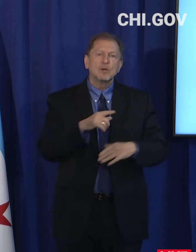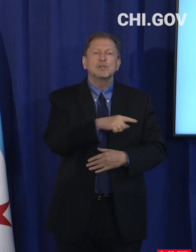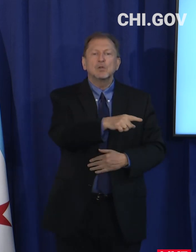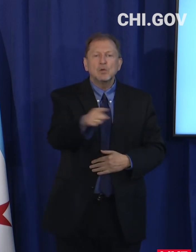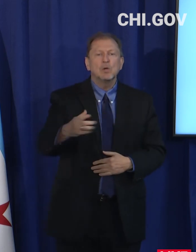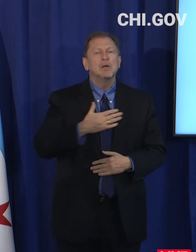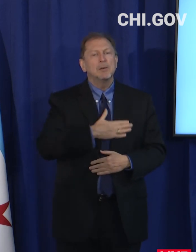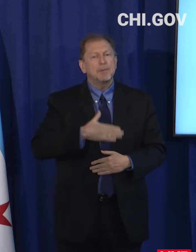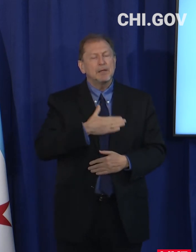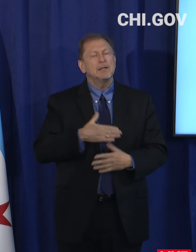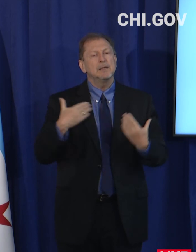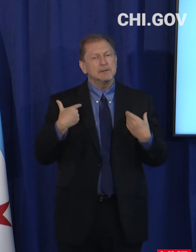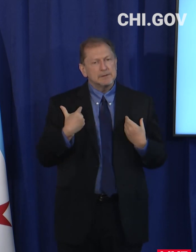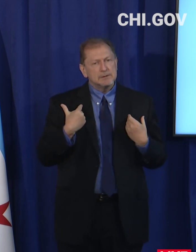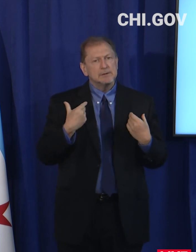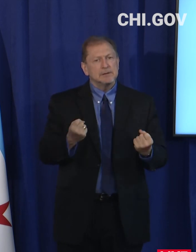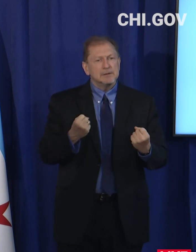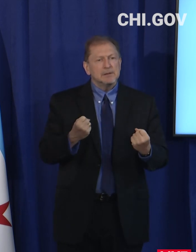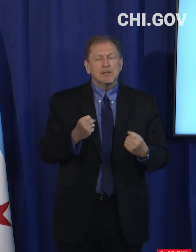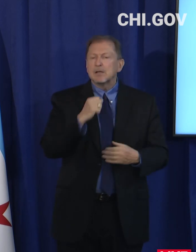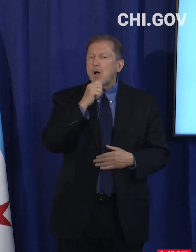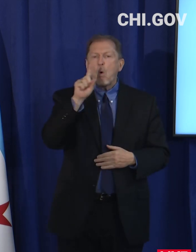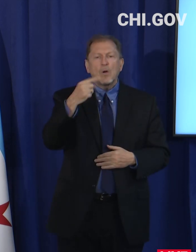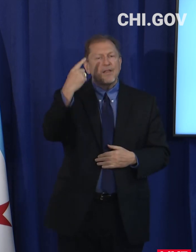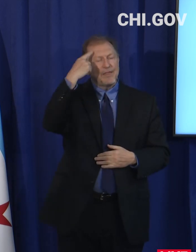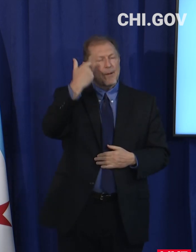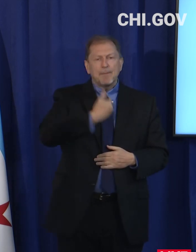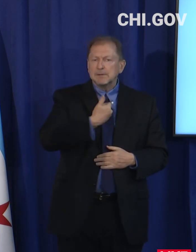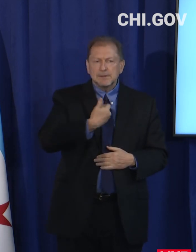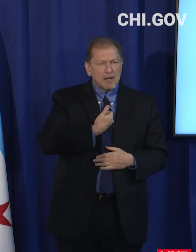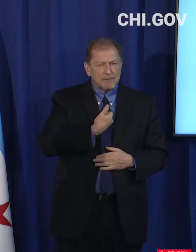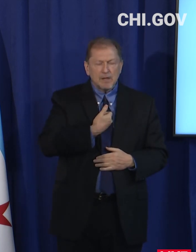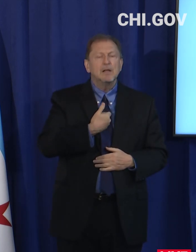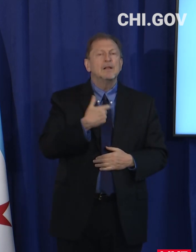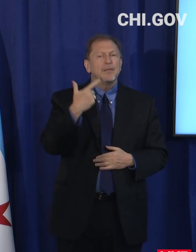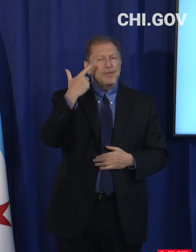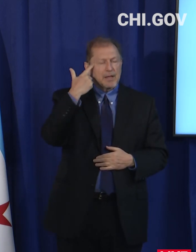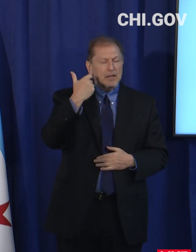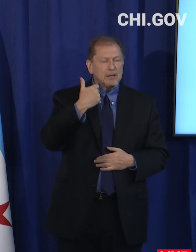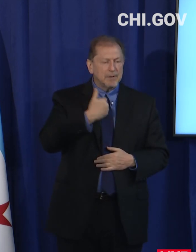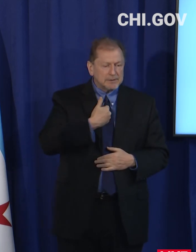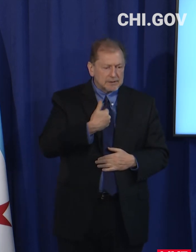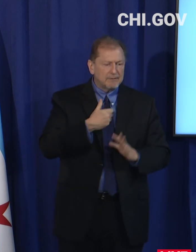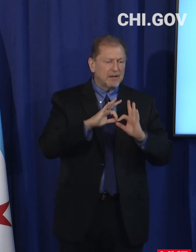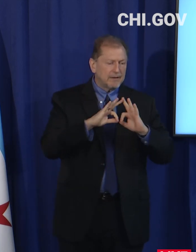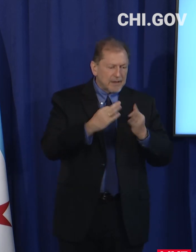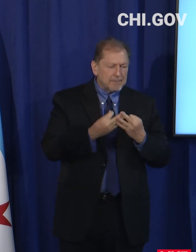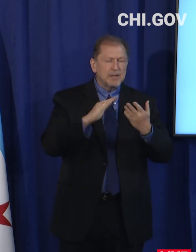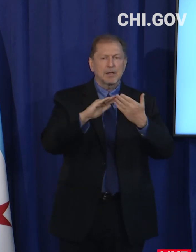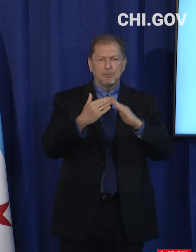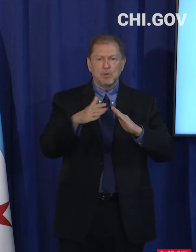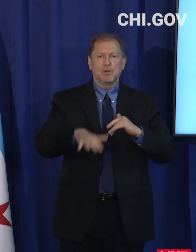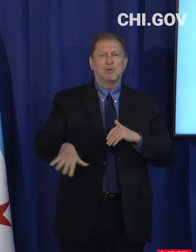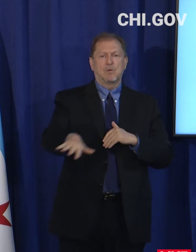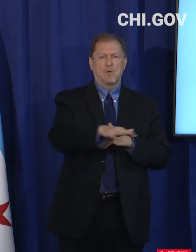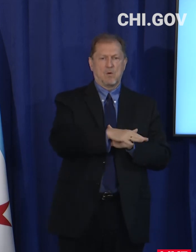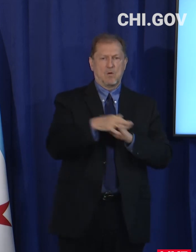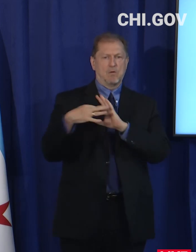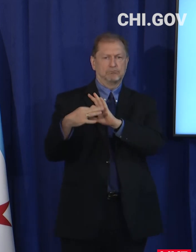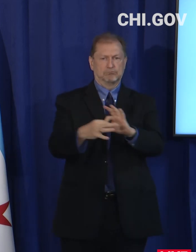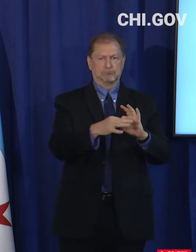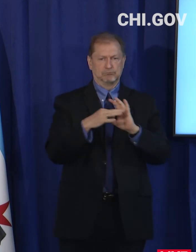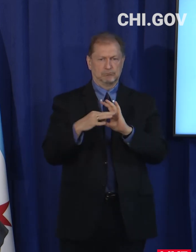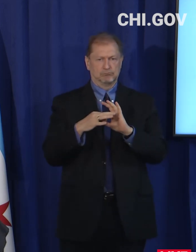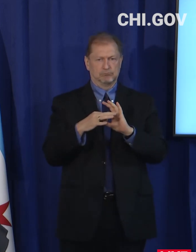step up, not just for yourself, but for your entire community. Thank you. Dr. Arwady.